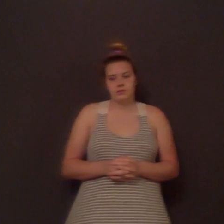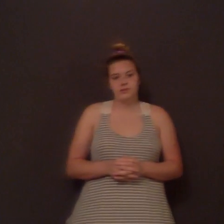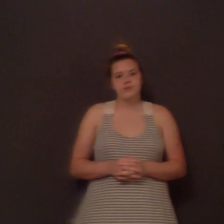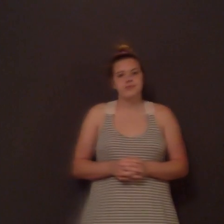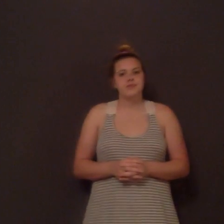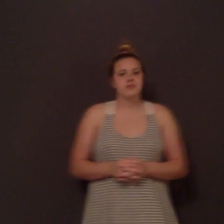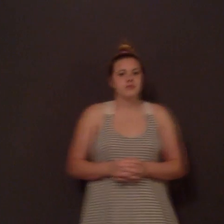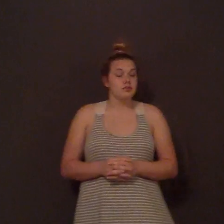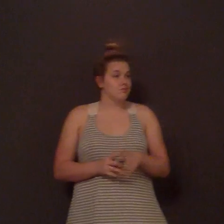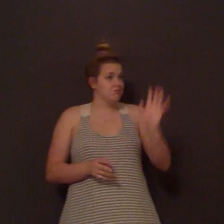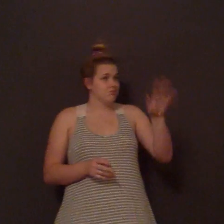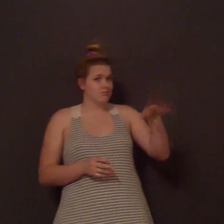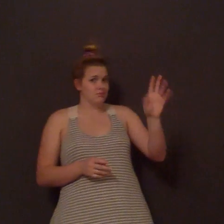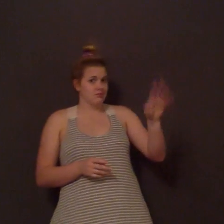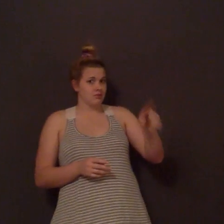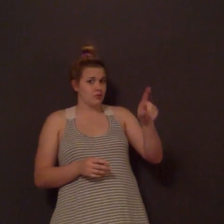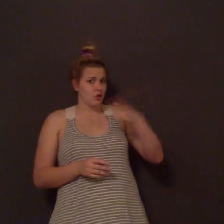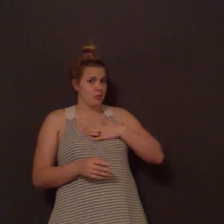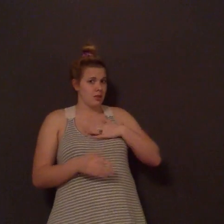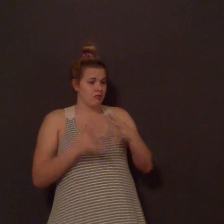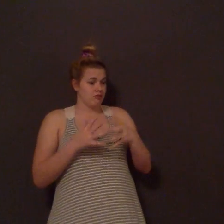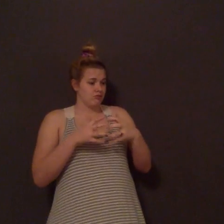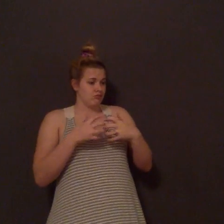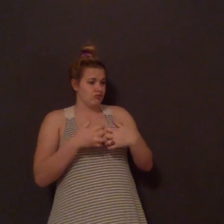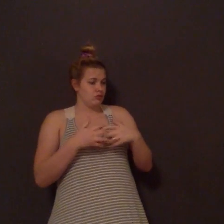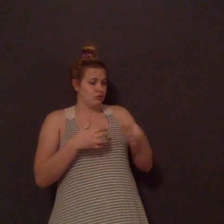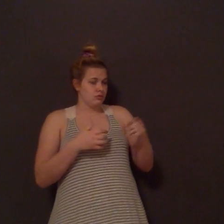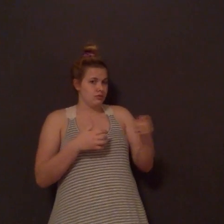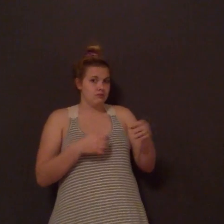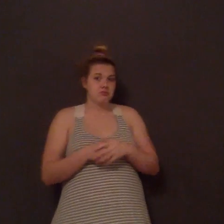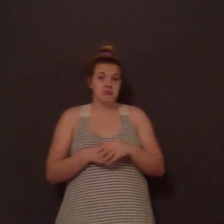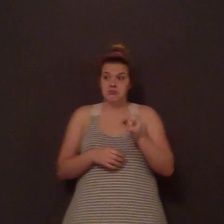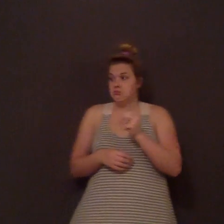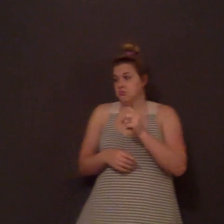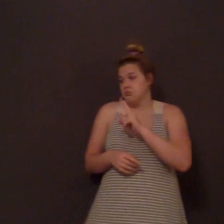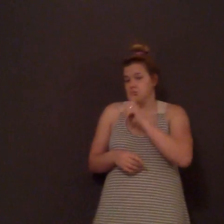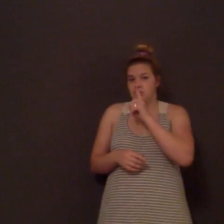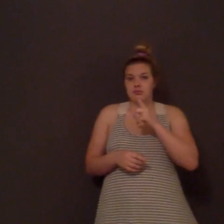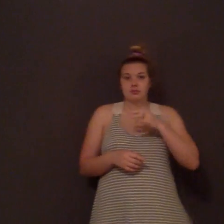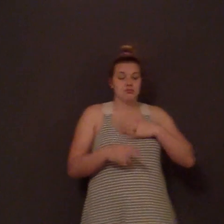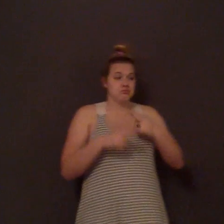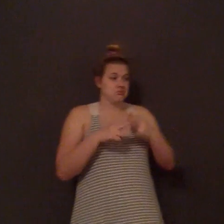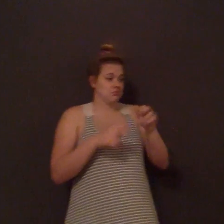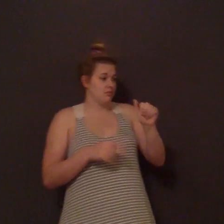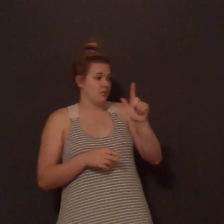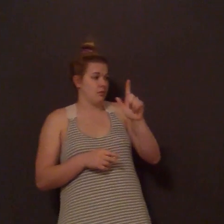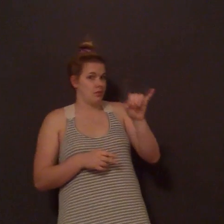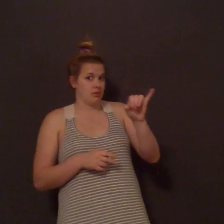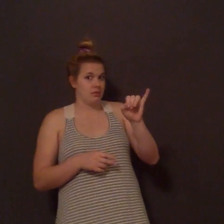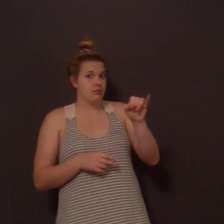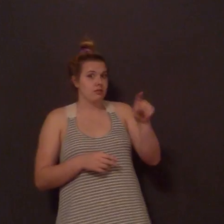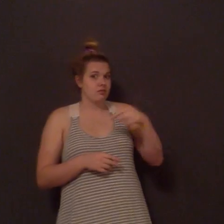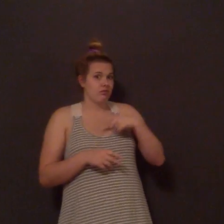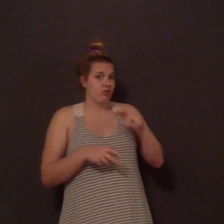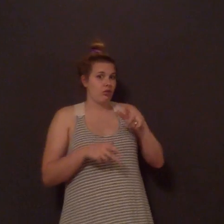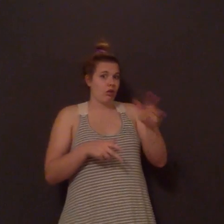Oh, hey. Are you my roommate? I guess so. I'm Allie. Rachel. I went ahead and threw my stuff on a bed. I didn't know which one you wanted, so I just